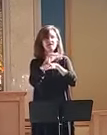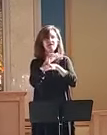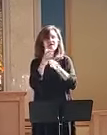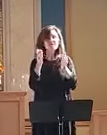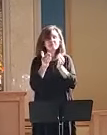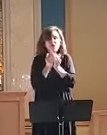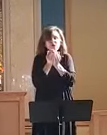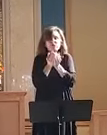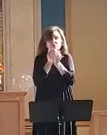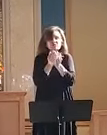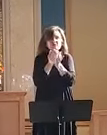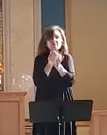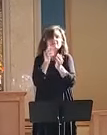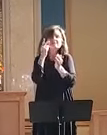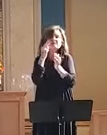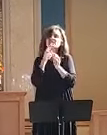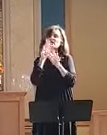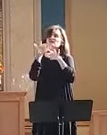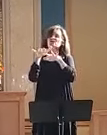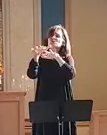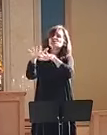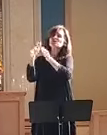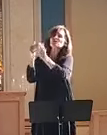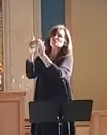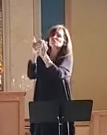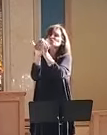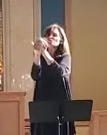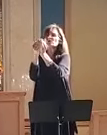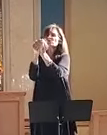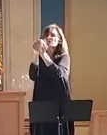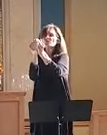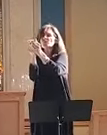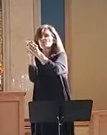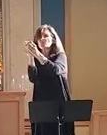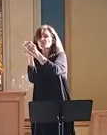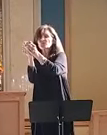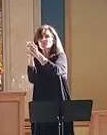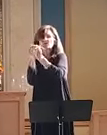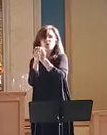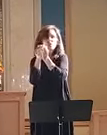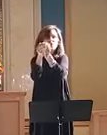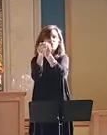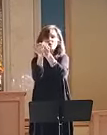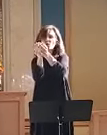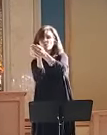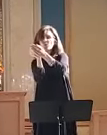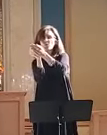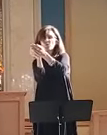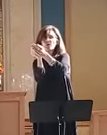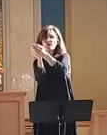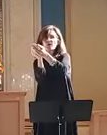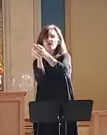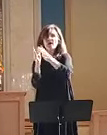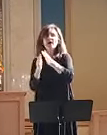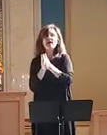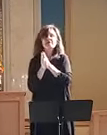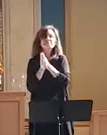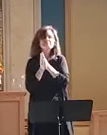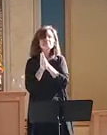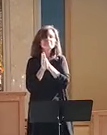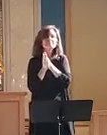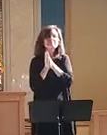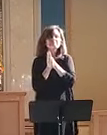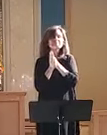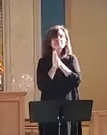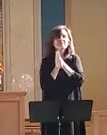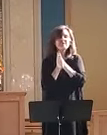a small ship, was seen on the sea to change course just slightly. The request calmly declined for